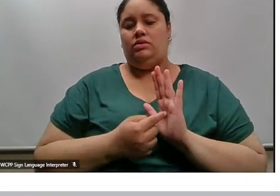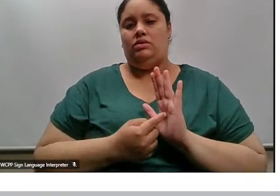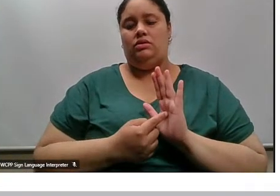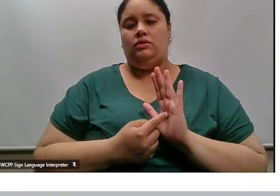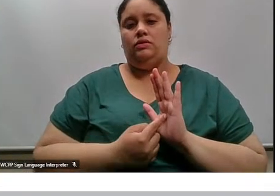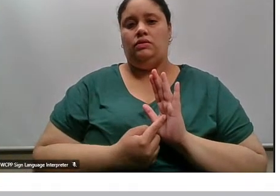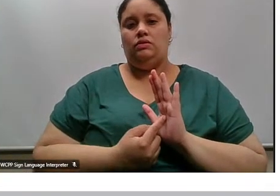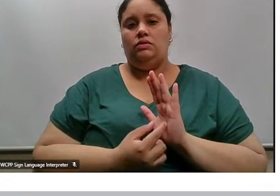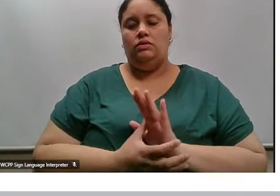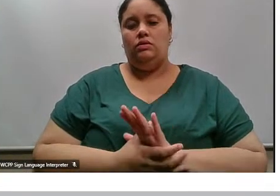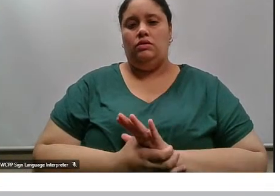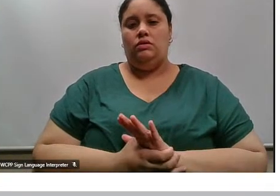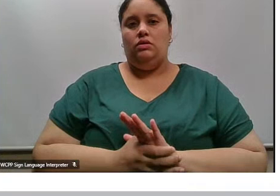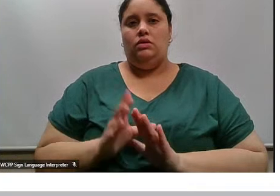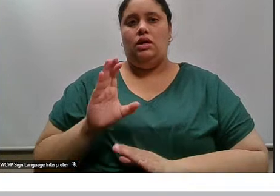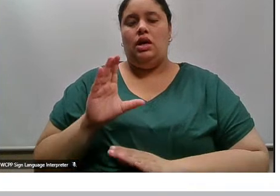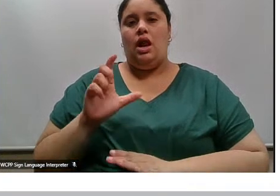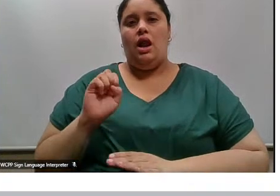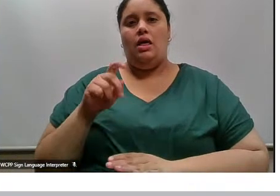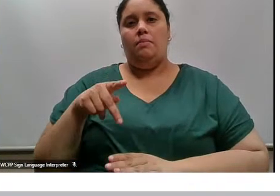195. The LEAP budget in